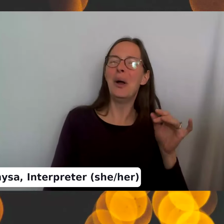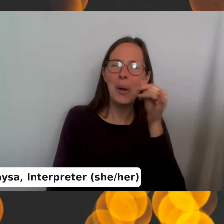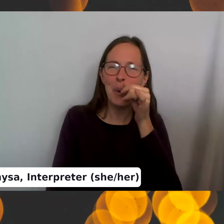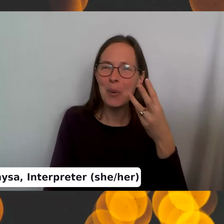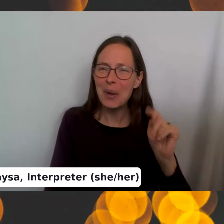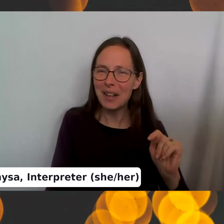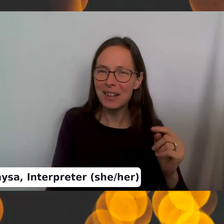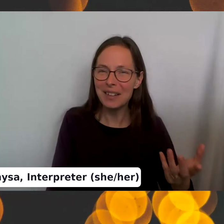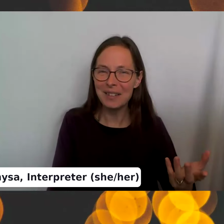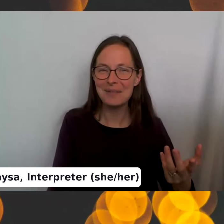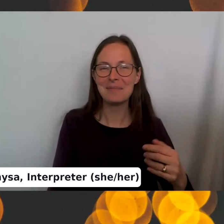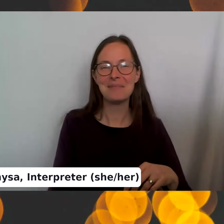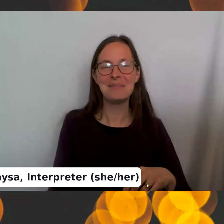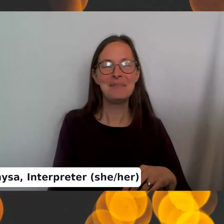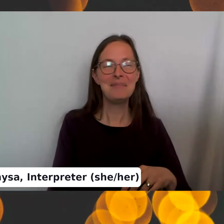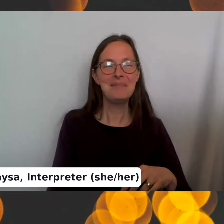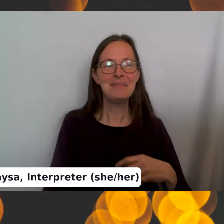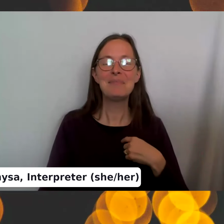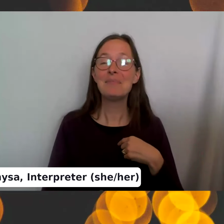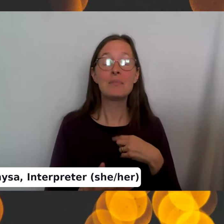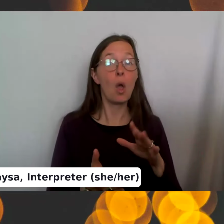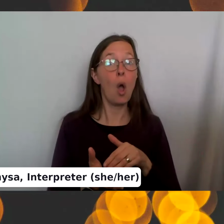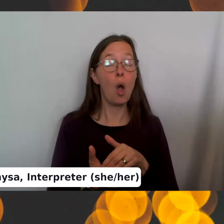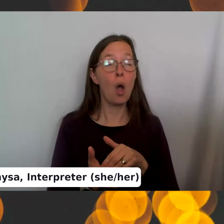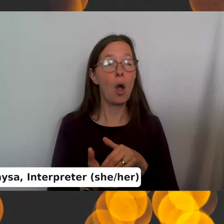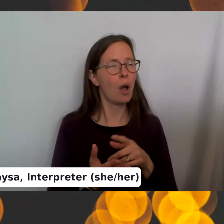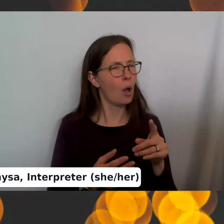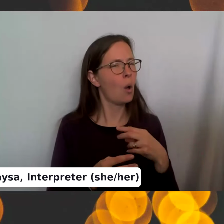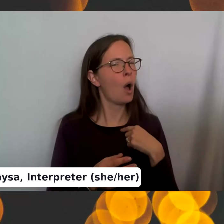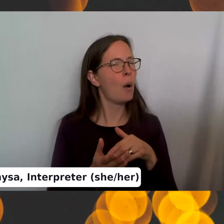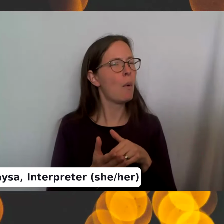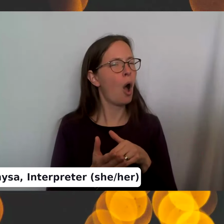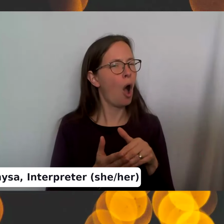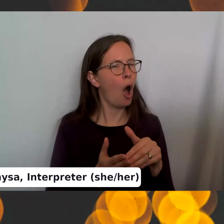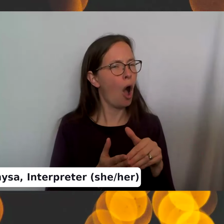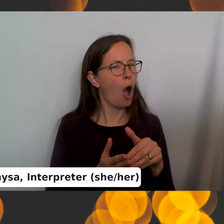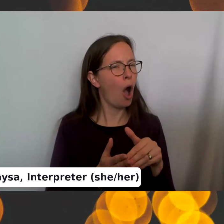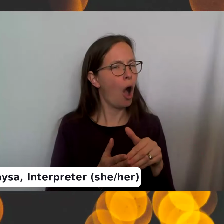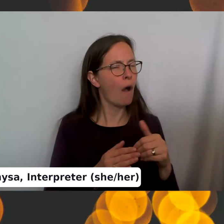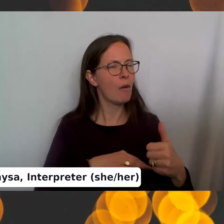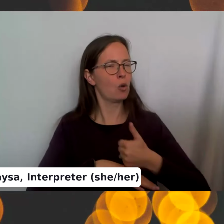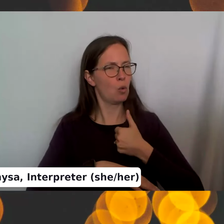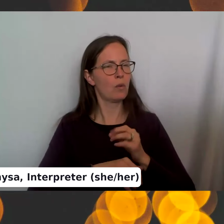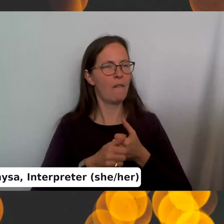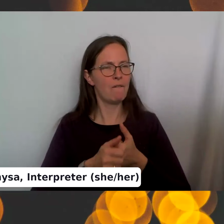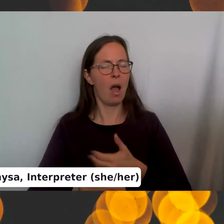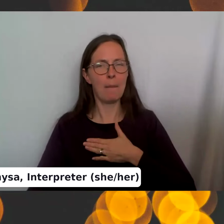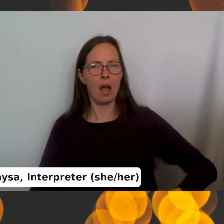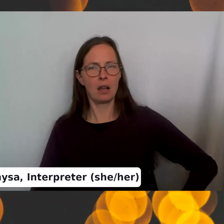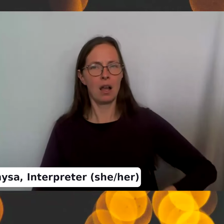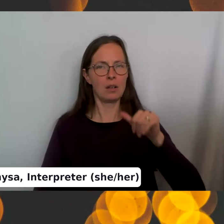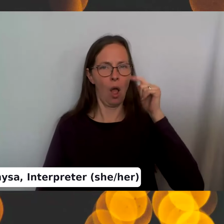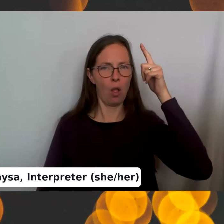I'm so often accused of following my gut rather than logic. This is